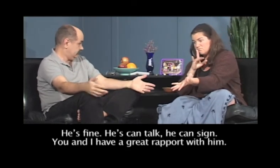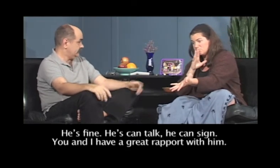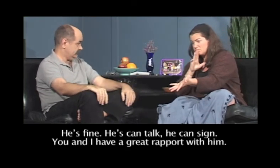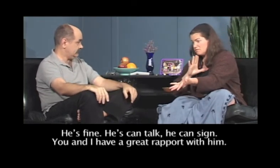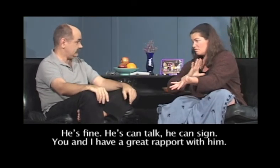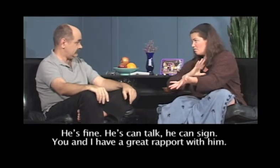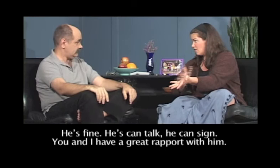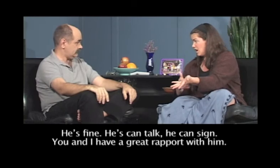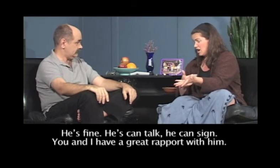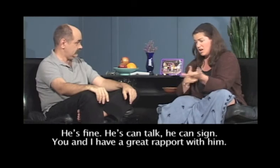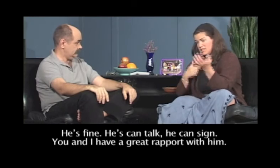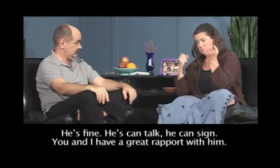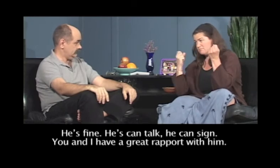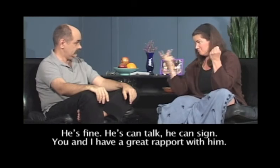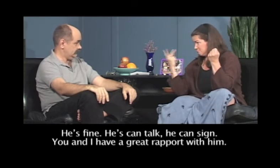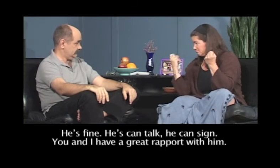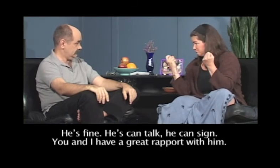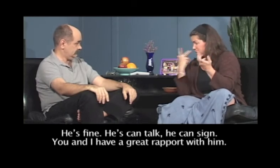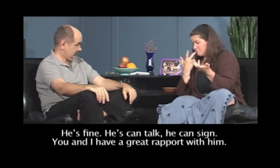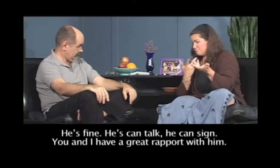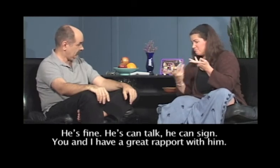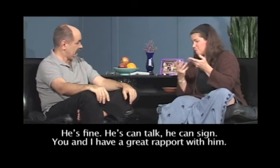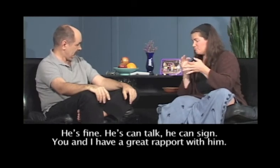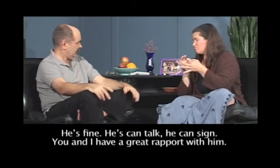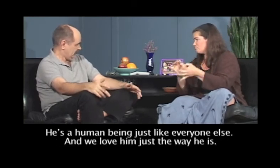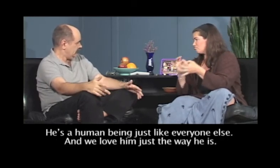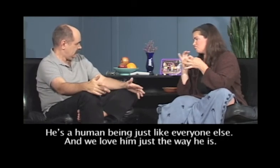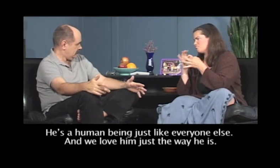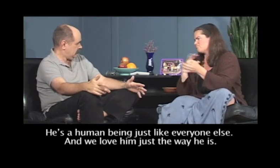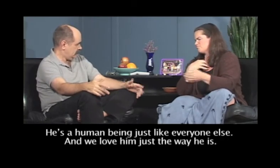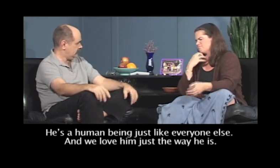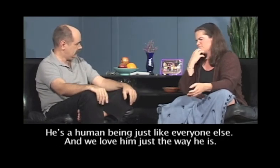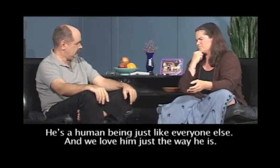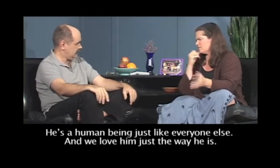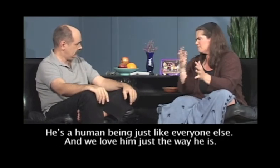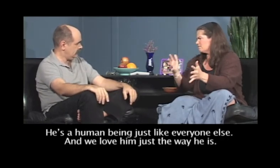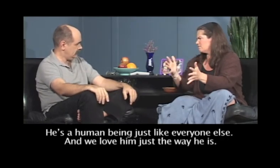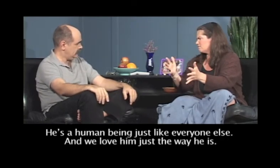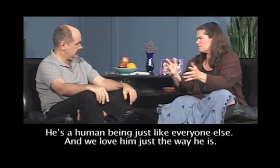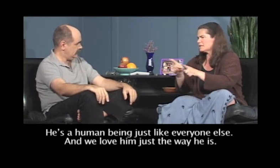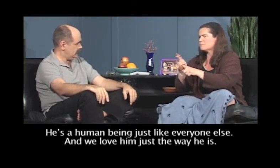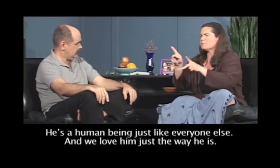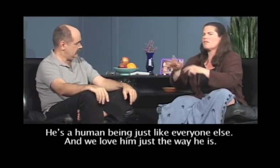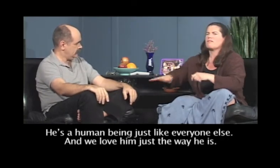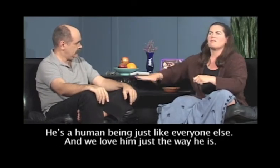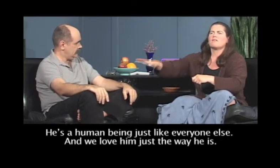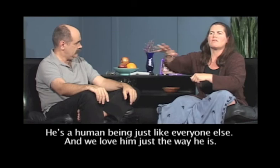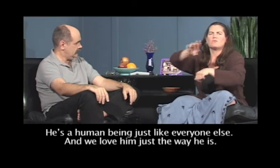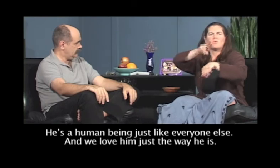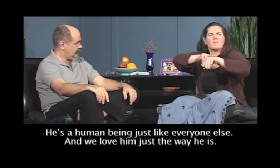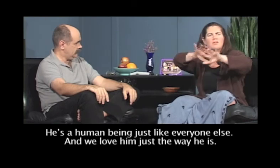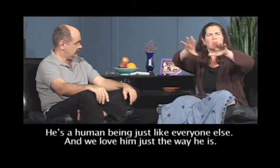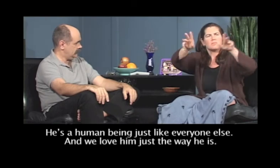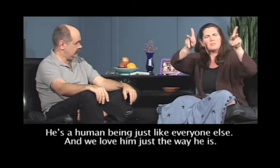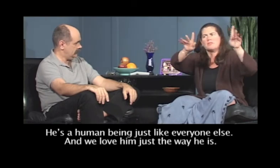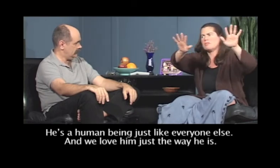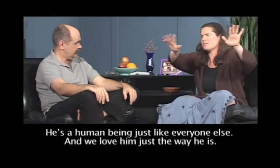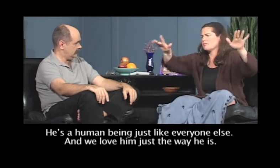can sign. You and I have a great rapport with him. He's a human being, just like everyone else. And we love